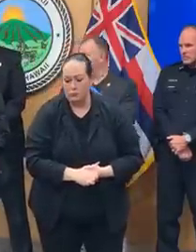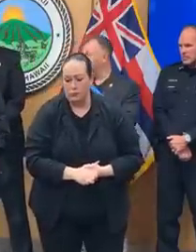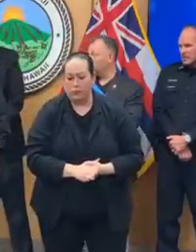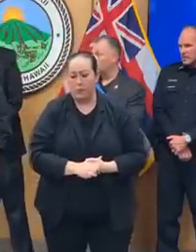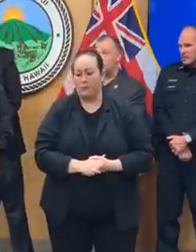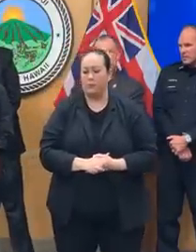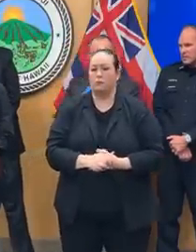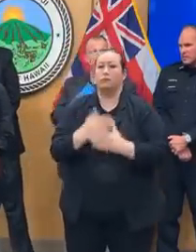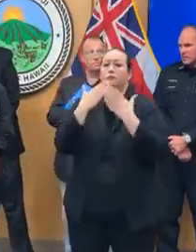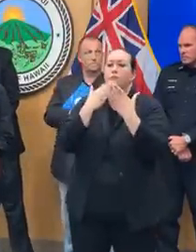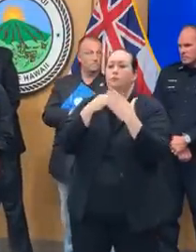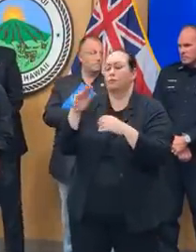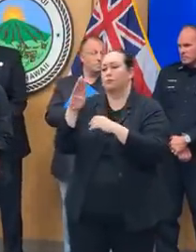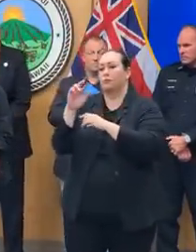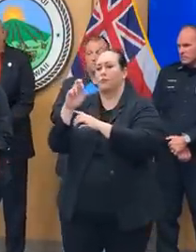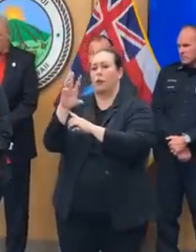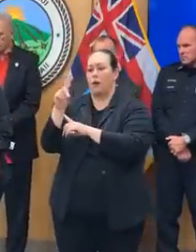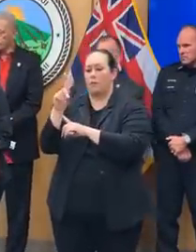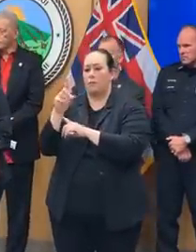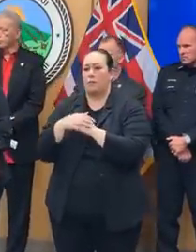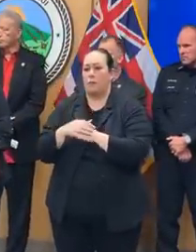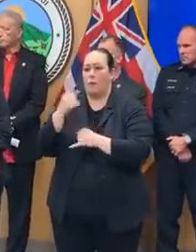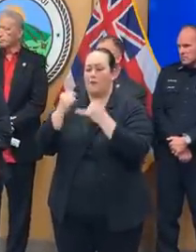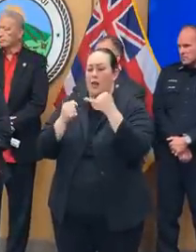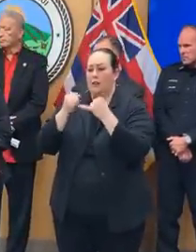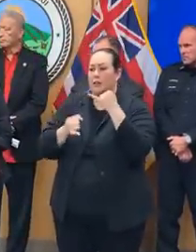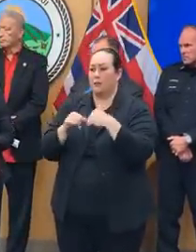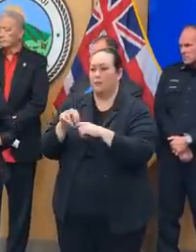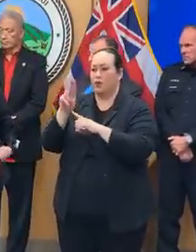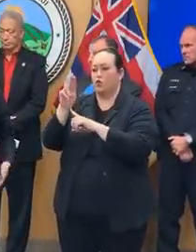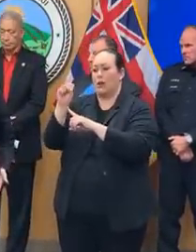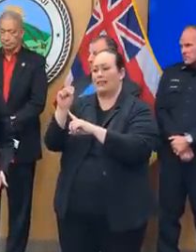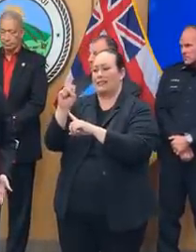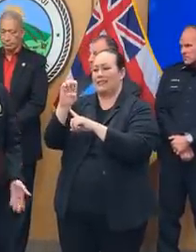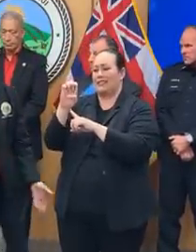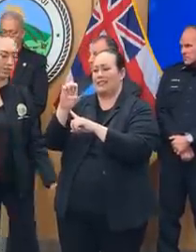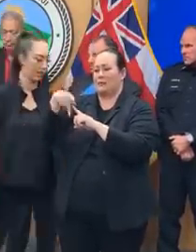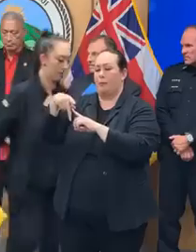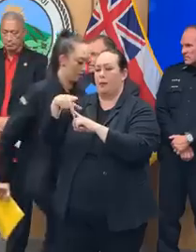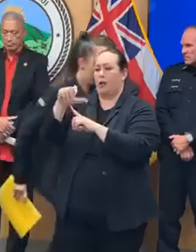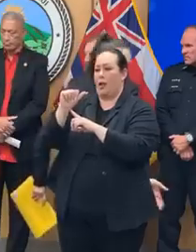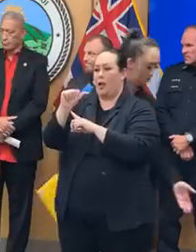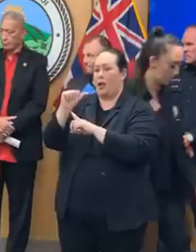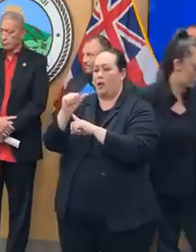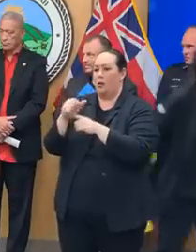Mahalo, Brad. Finally, Steve Kalanog, U.S. EPA Incident Commander.